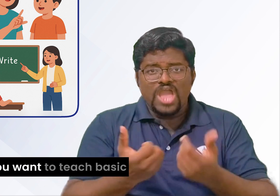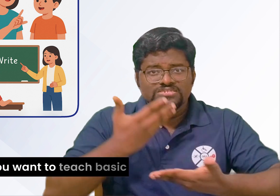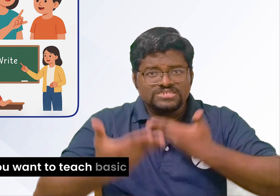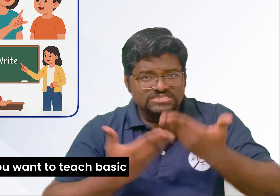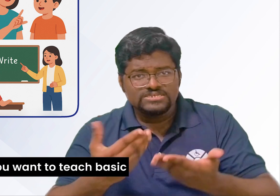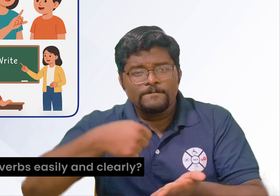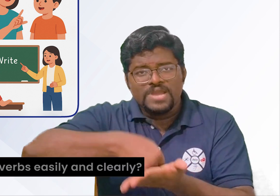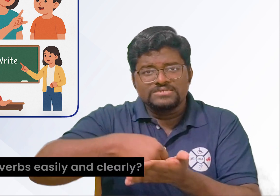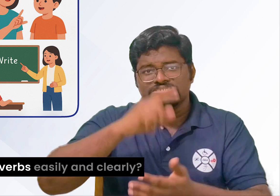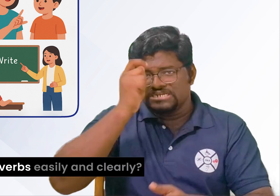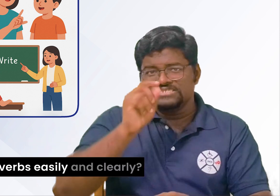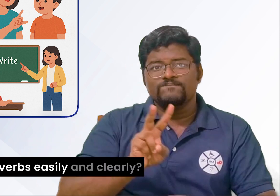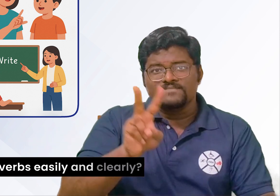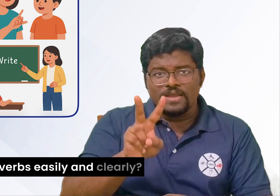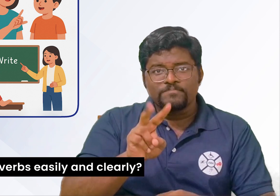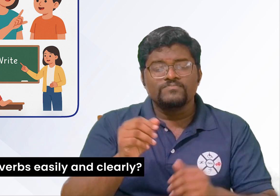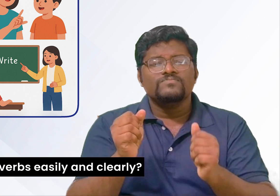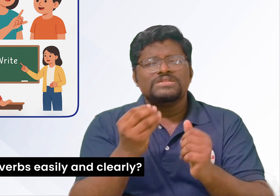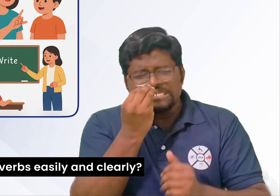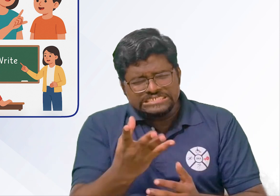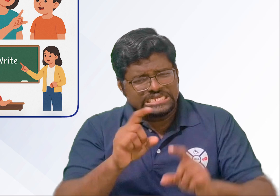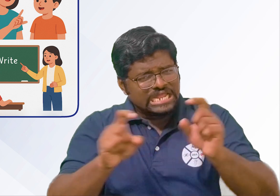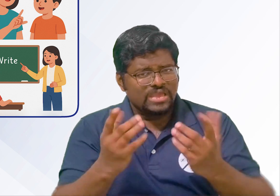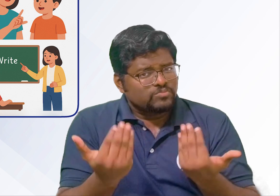teach basic English verbs easily and clearly?